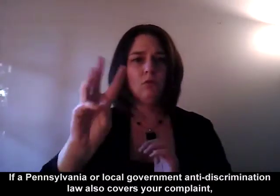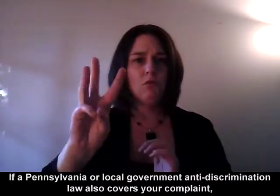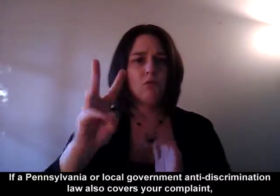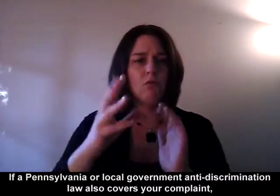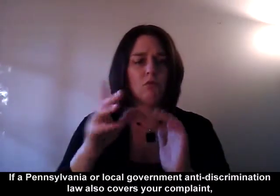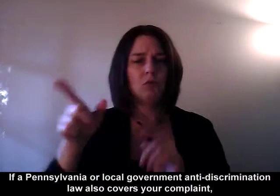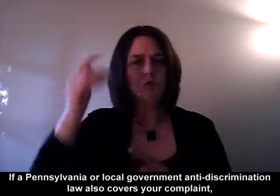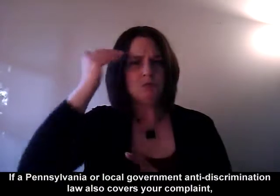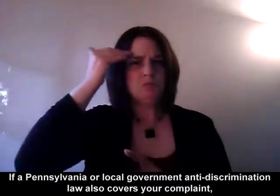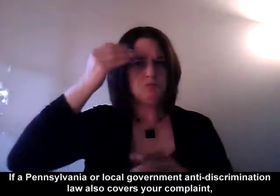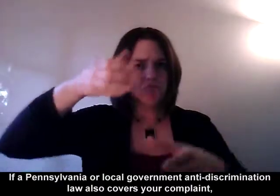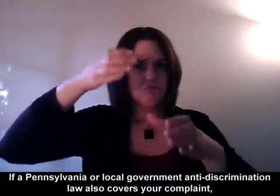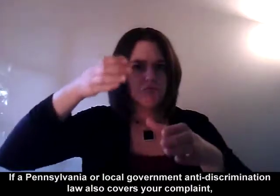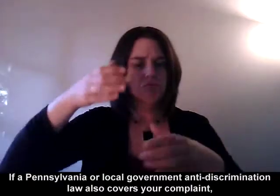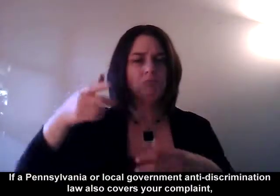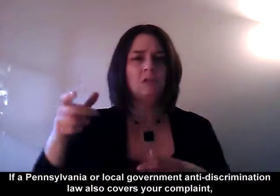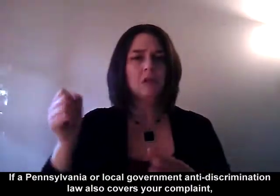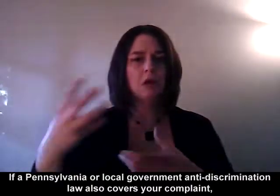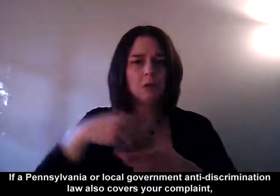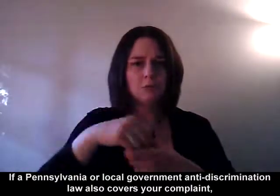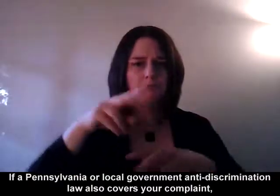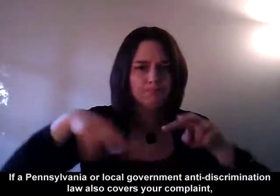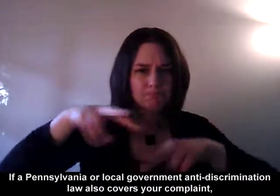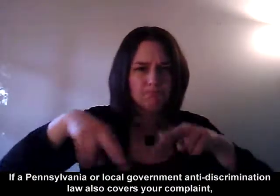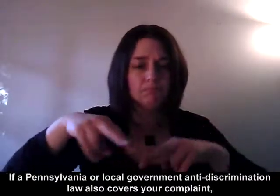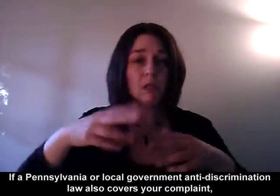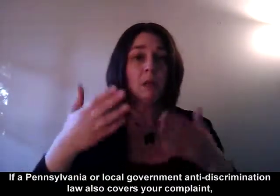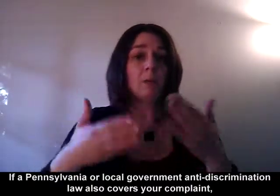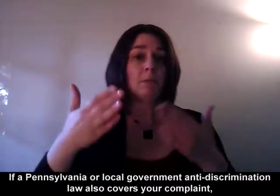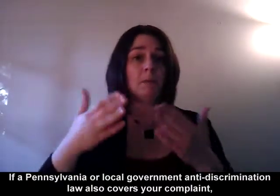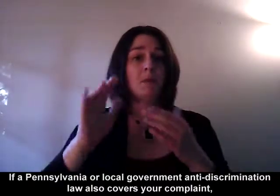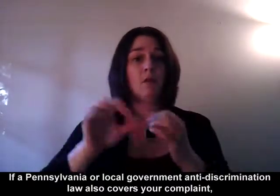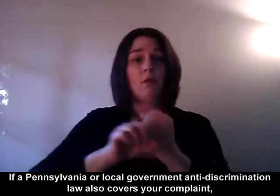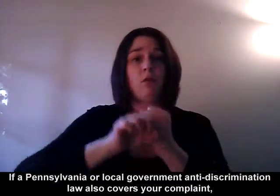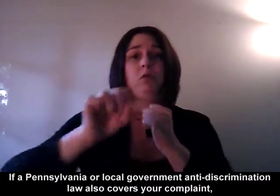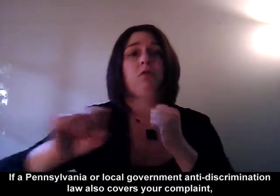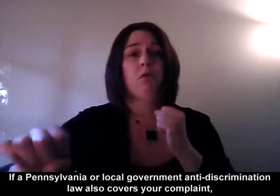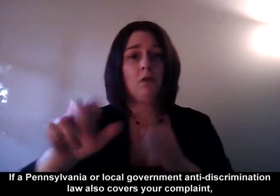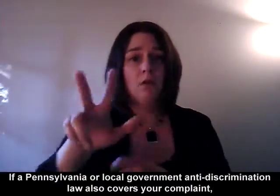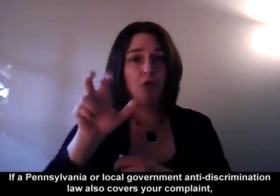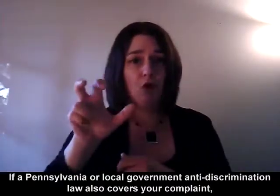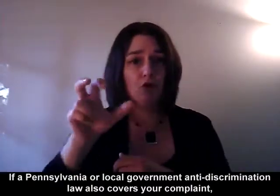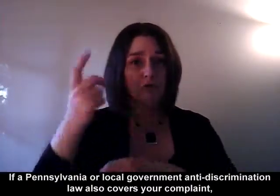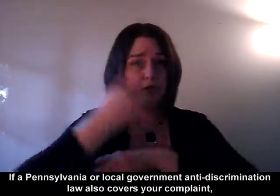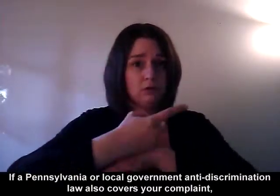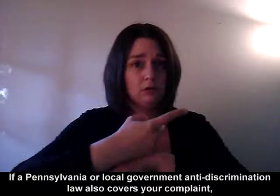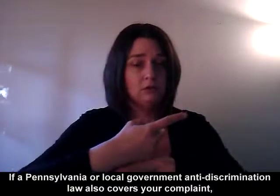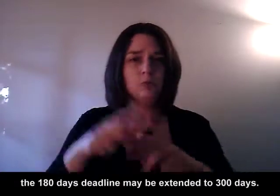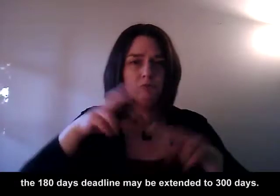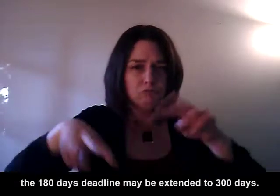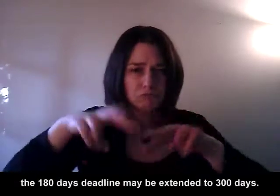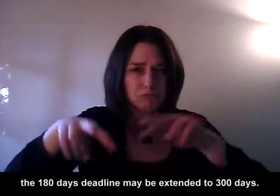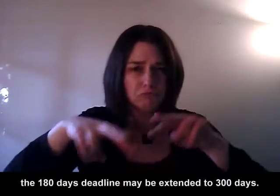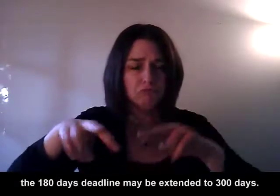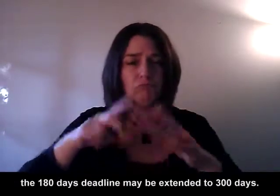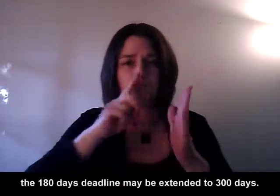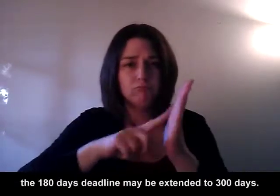If a Pennsylvania or local government anti-discrimination law also covers your complaint, the